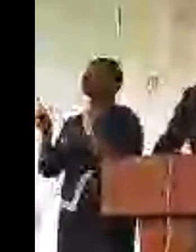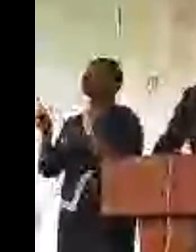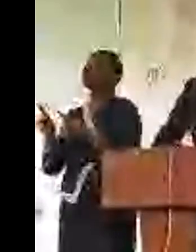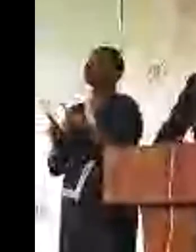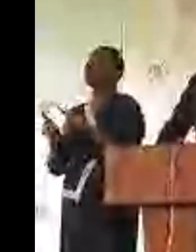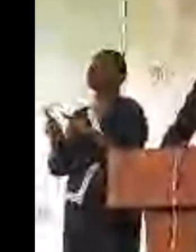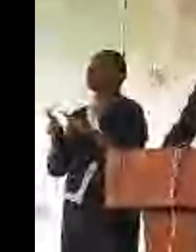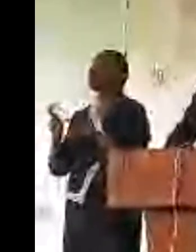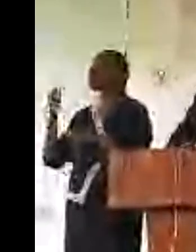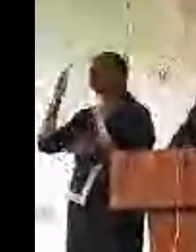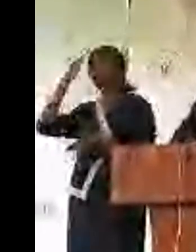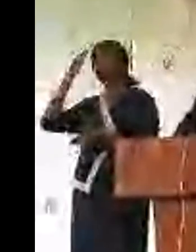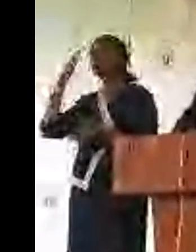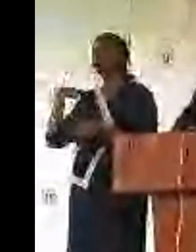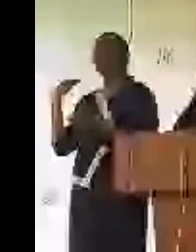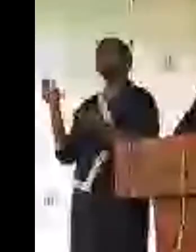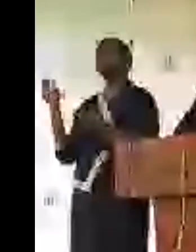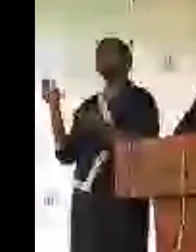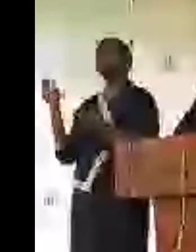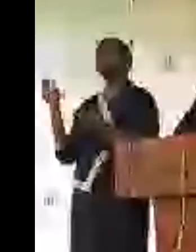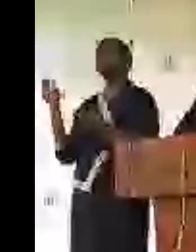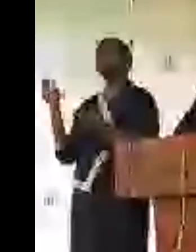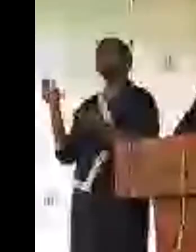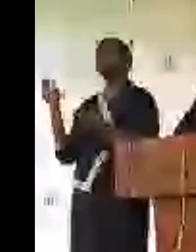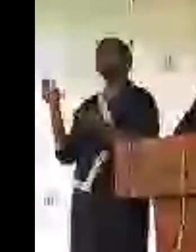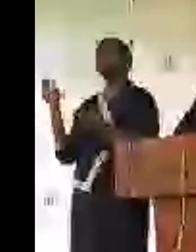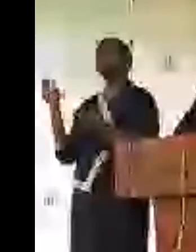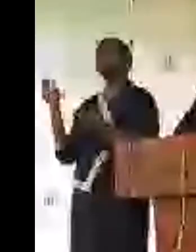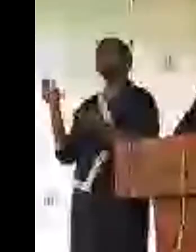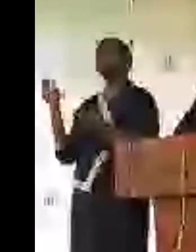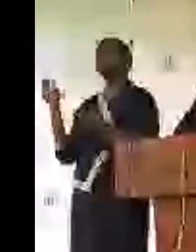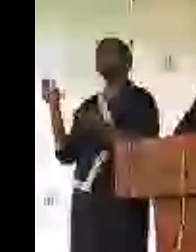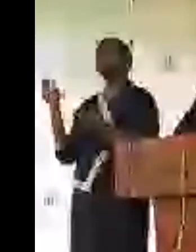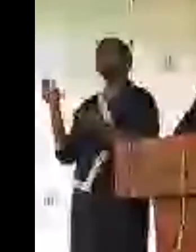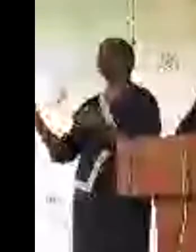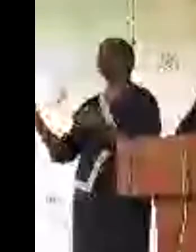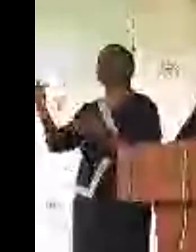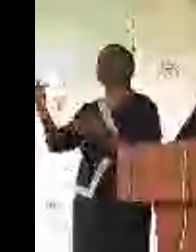and the director or the head teacher who collects